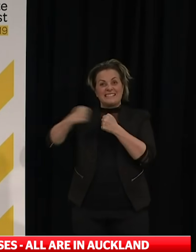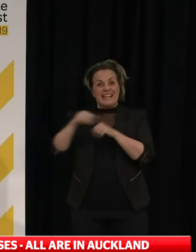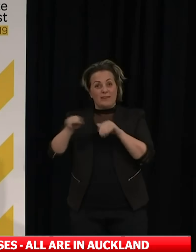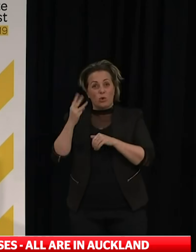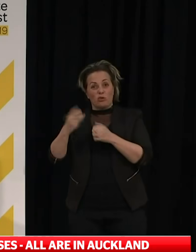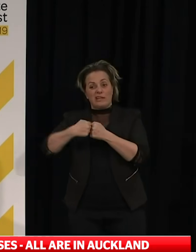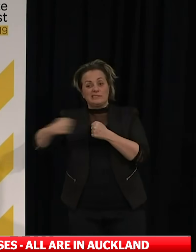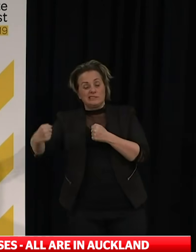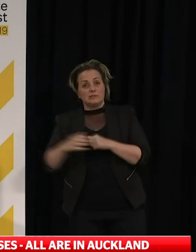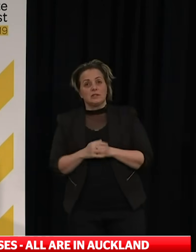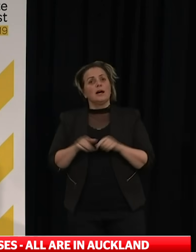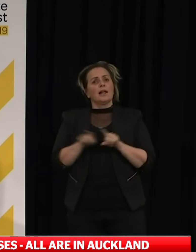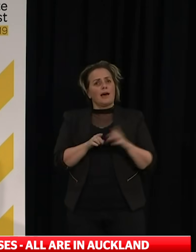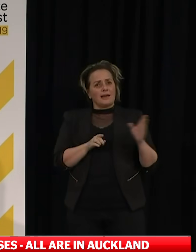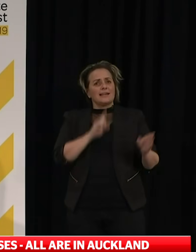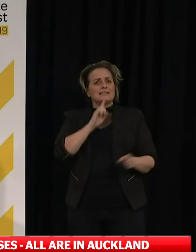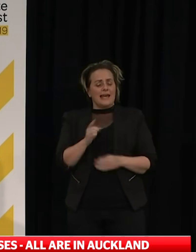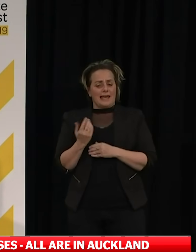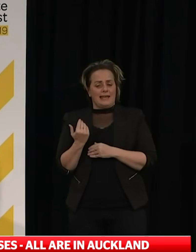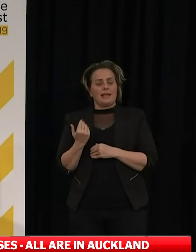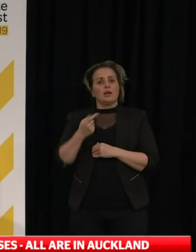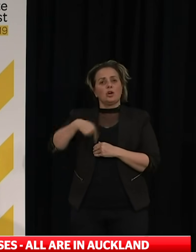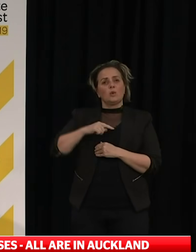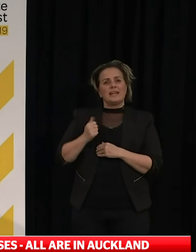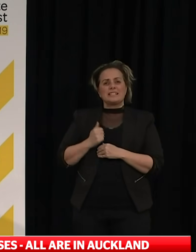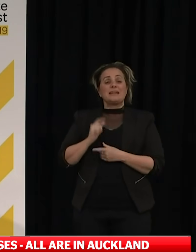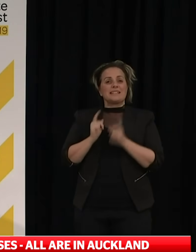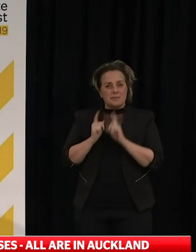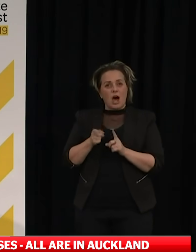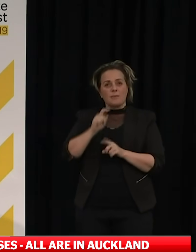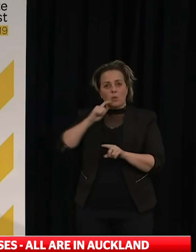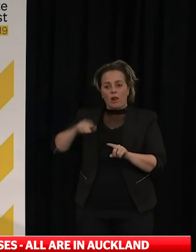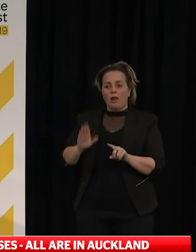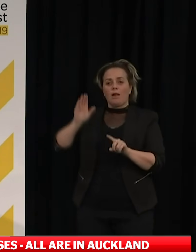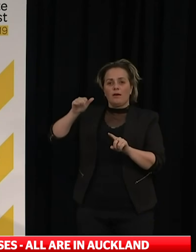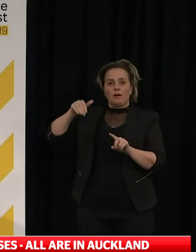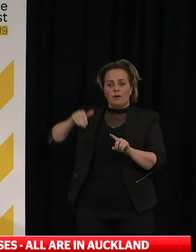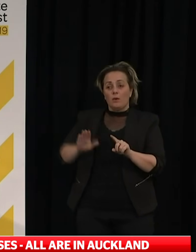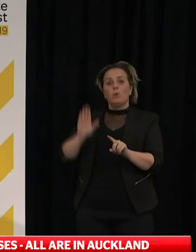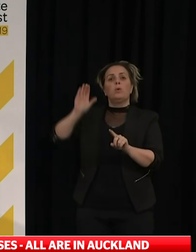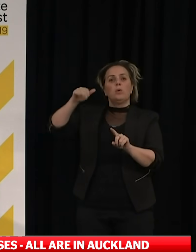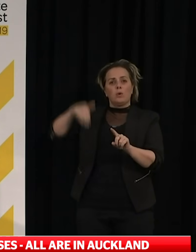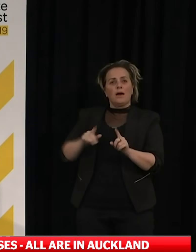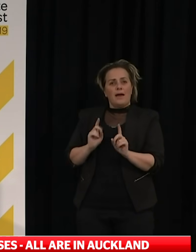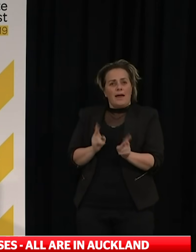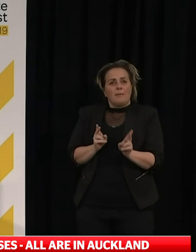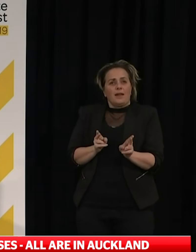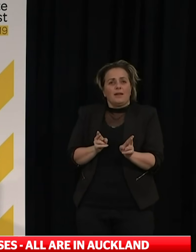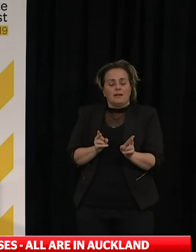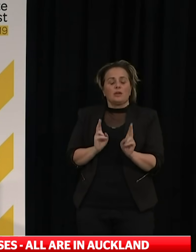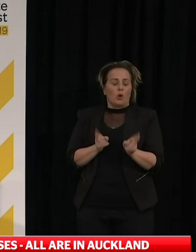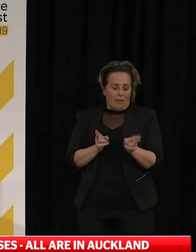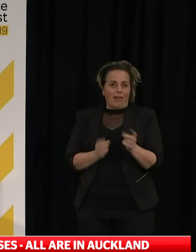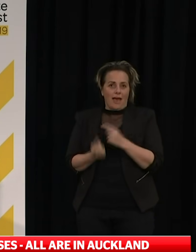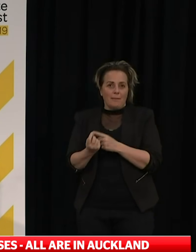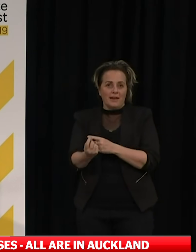General has just outlined, we do expect from time to time that there will be little peaks and troughs in our case